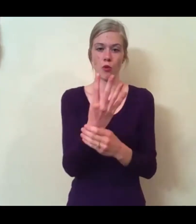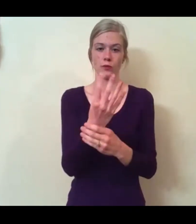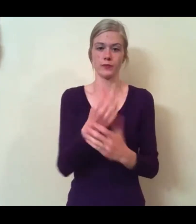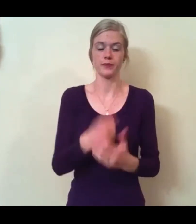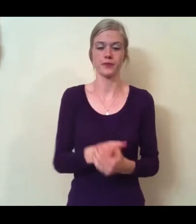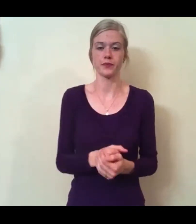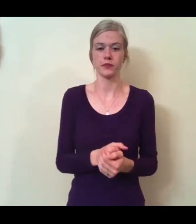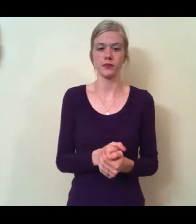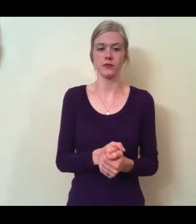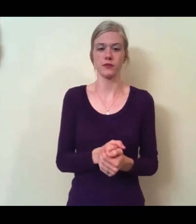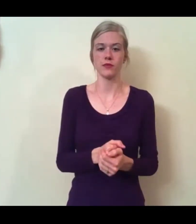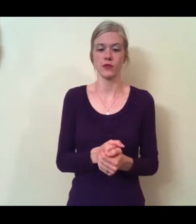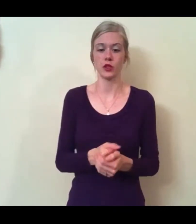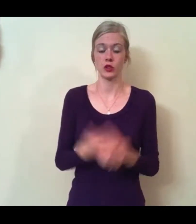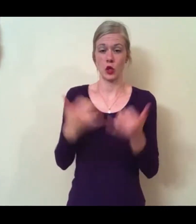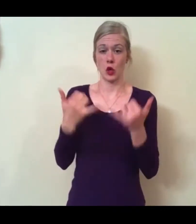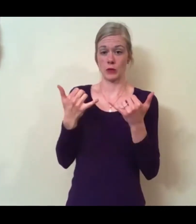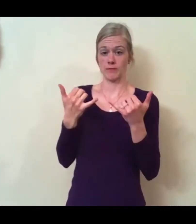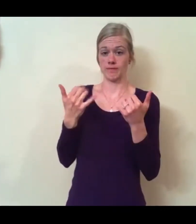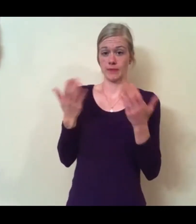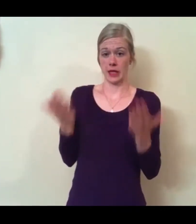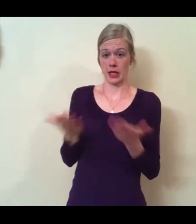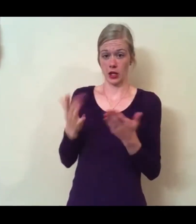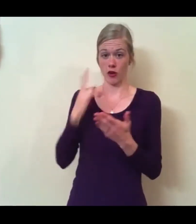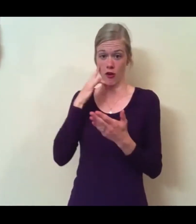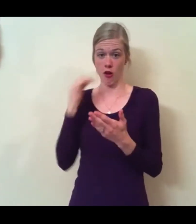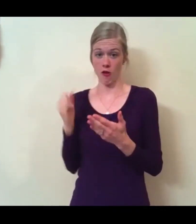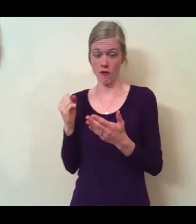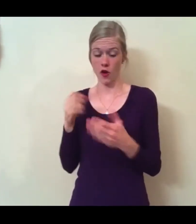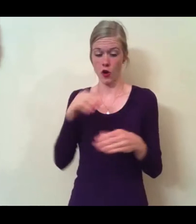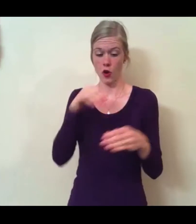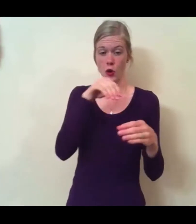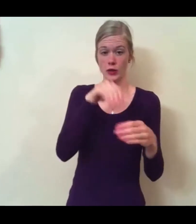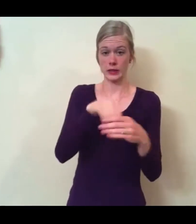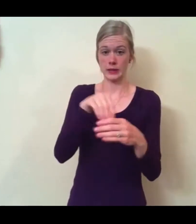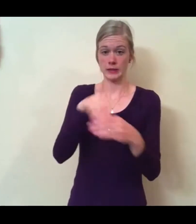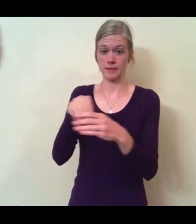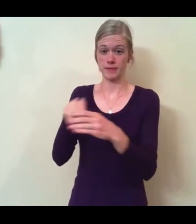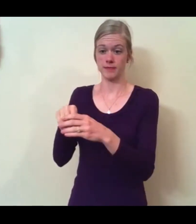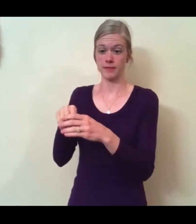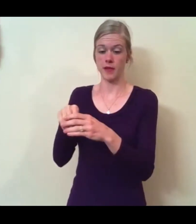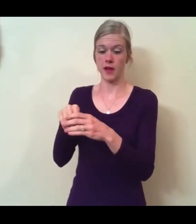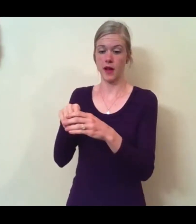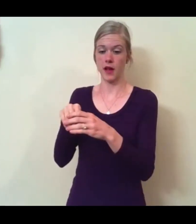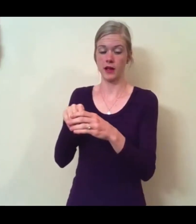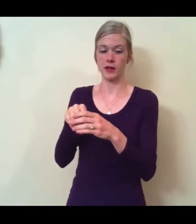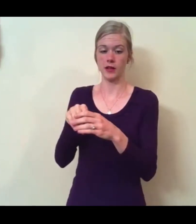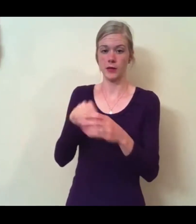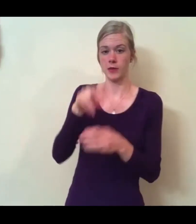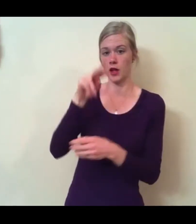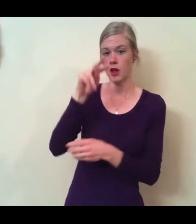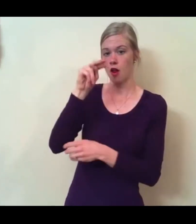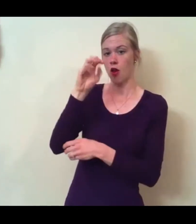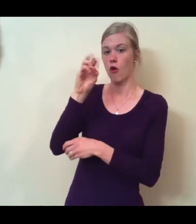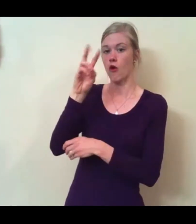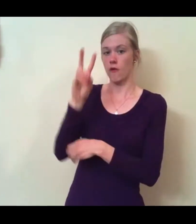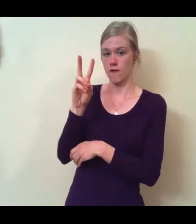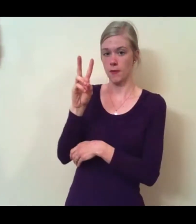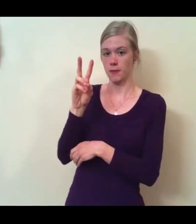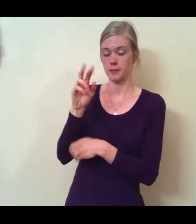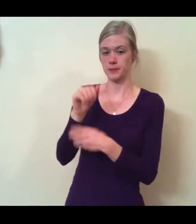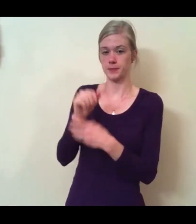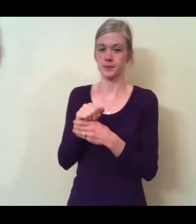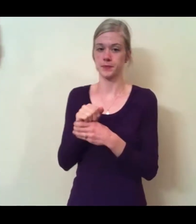in November or December, just before the winter rains come, and in other climates they need to be planted just